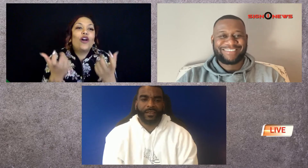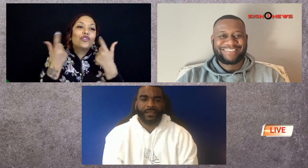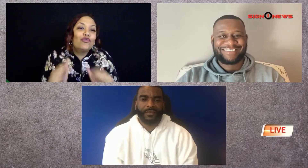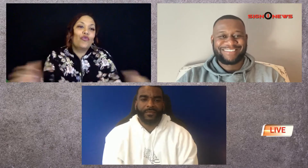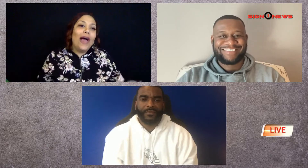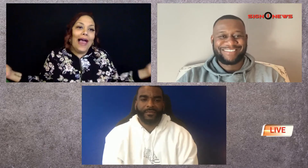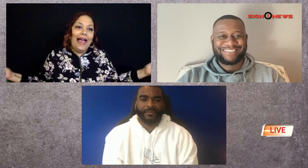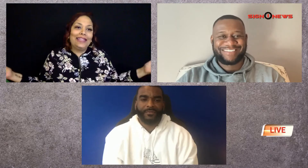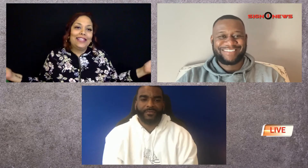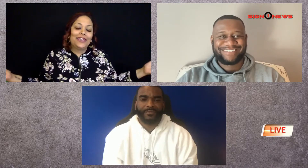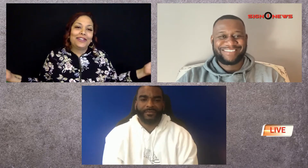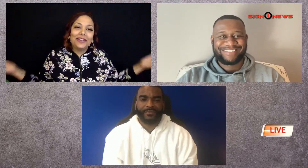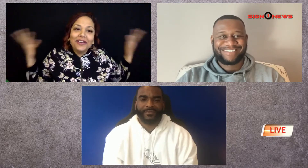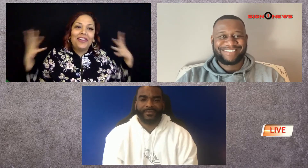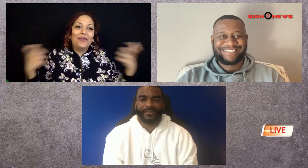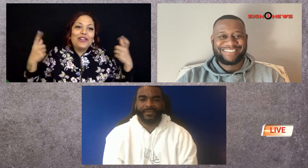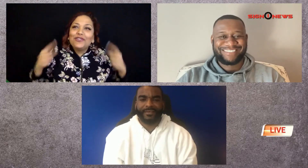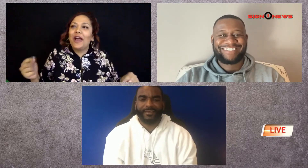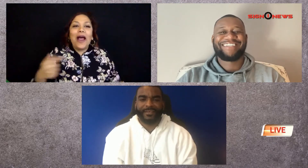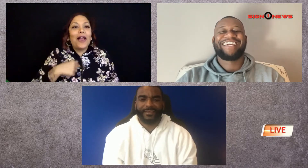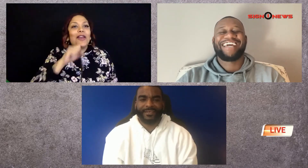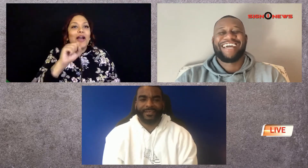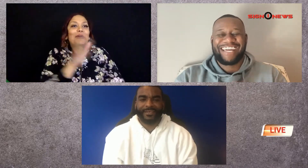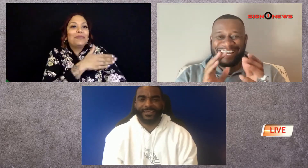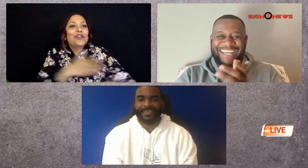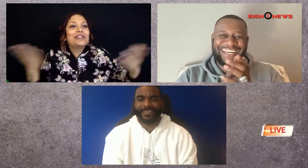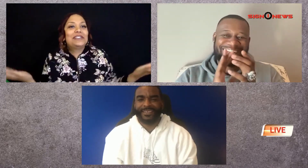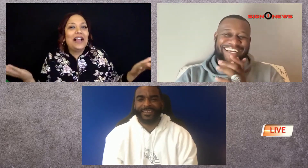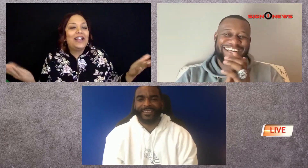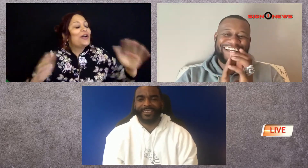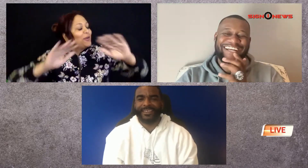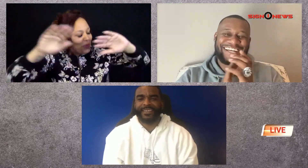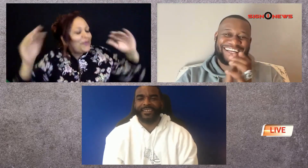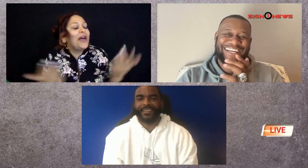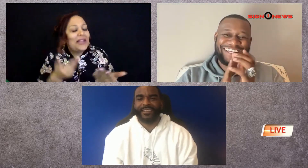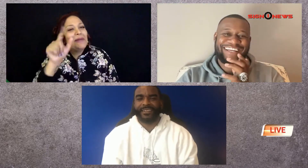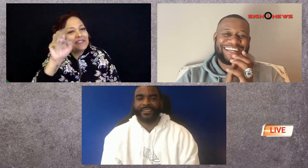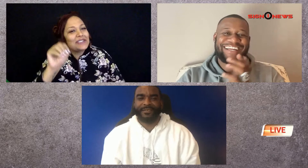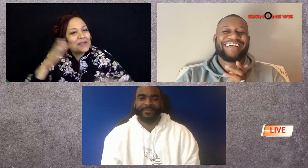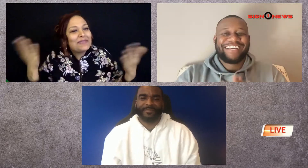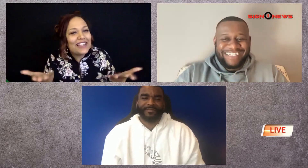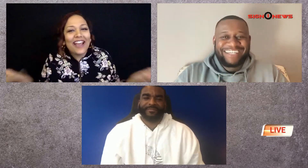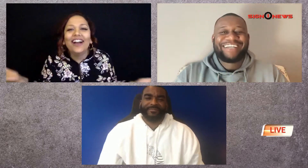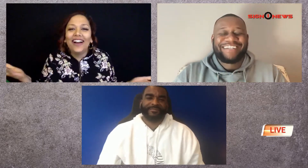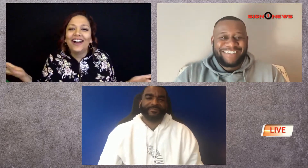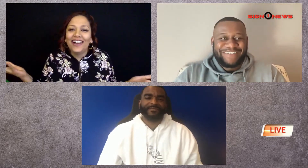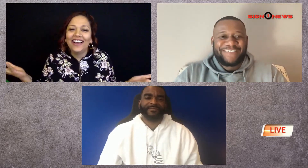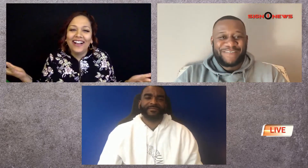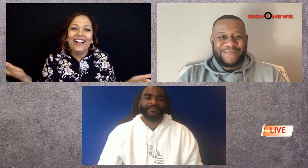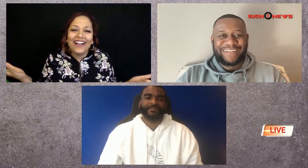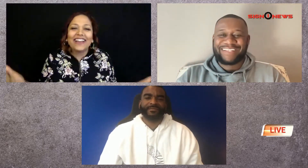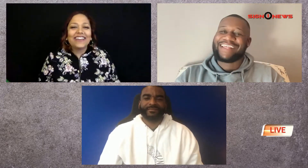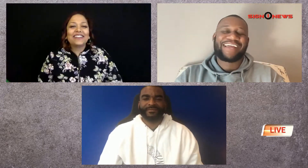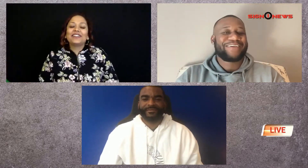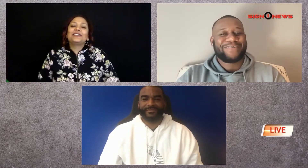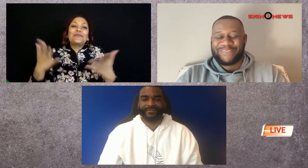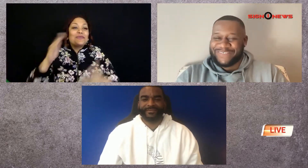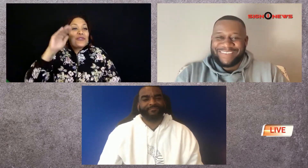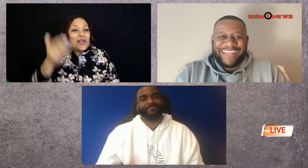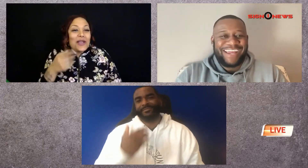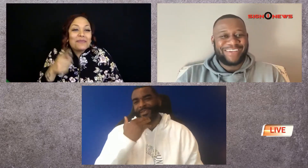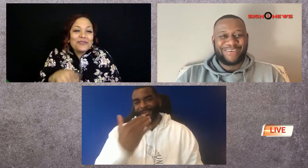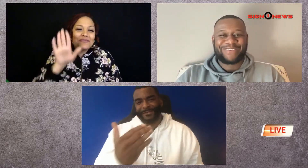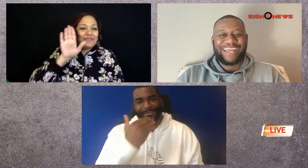Okay. I want to try it. I want to try that. I love music. Welcome, Tim Wright.